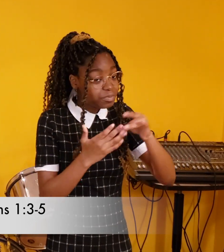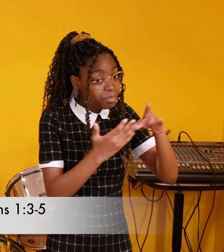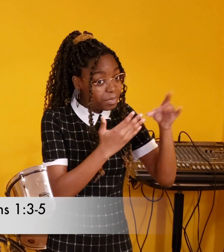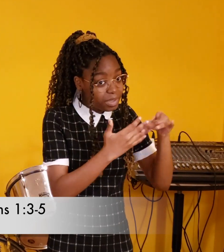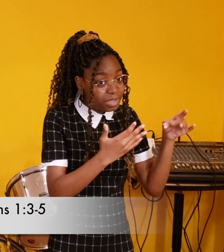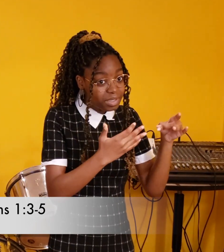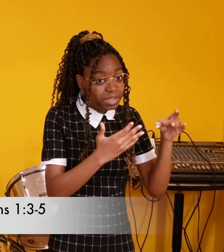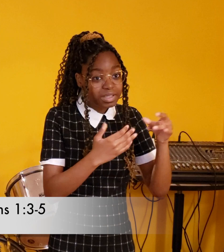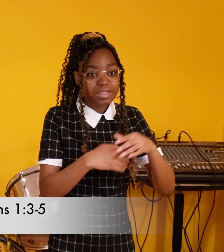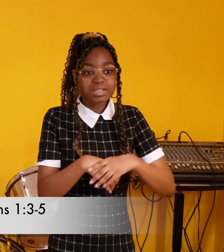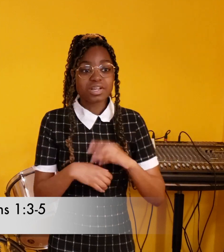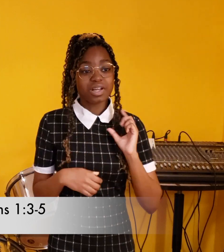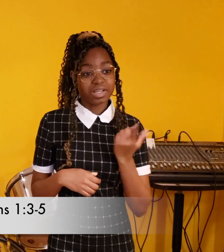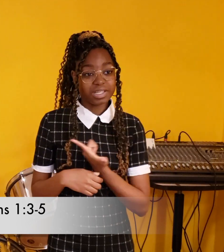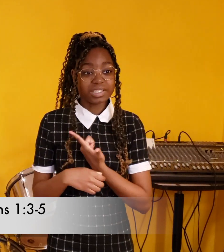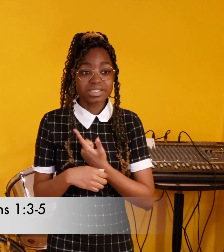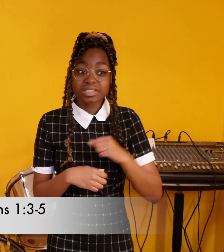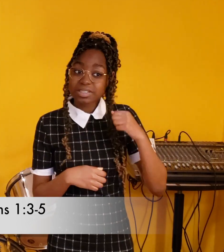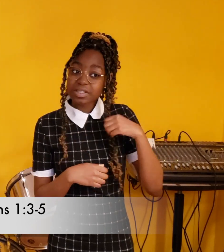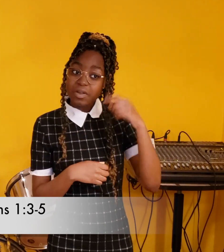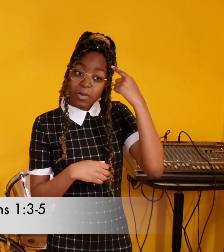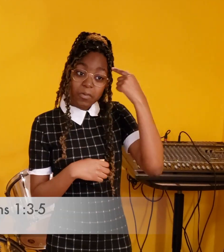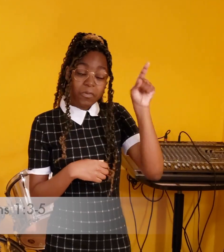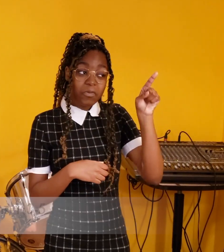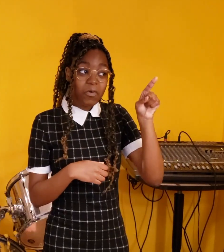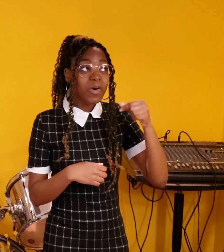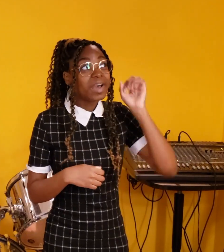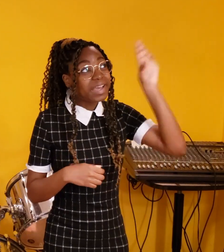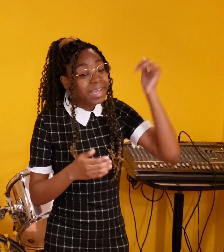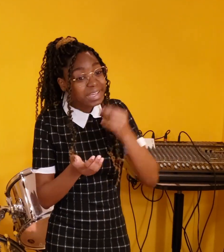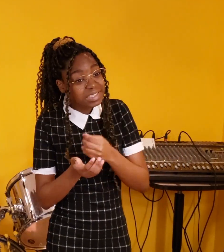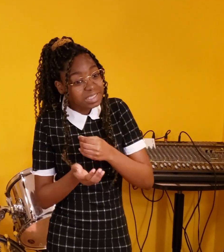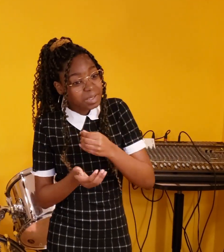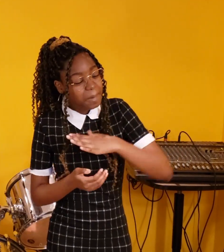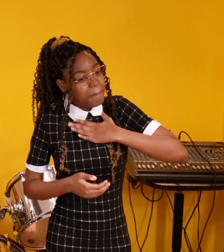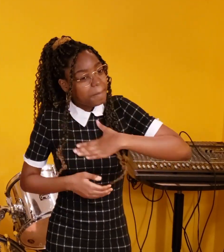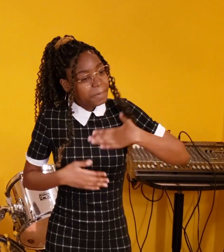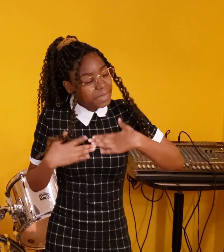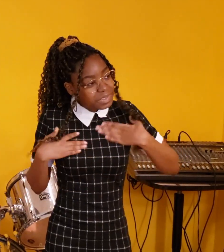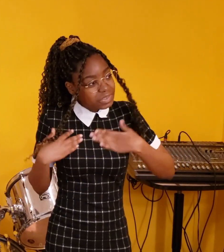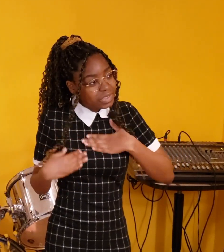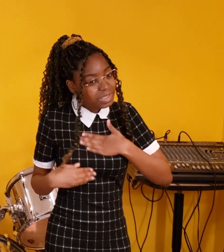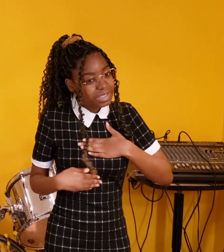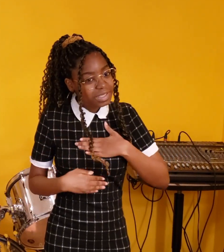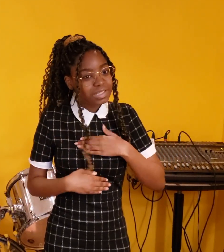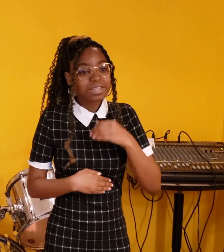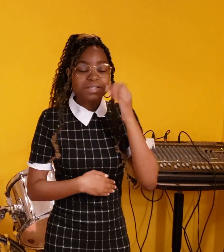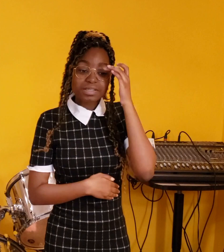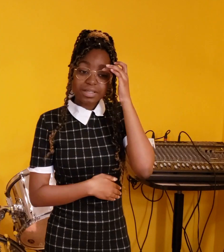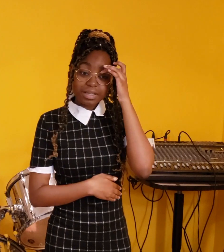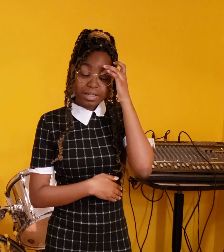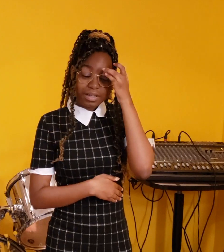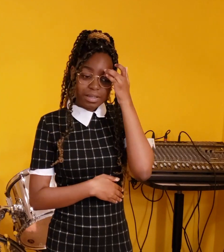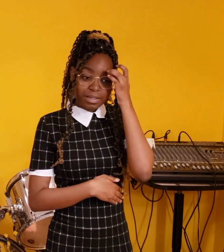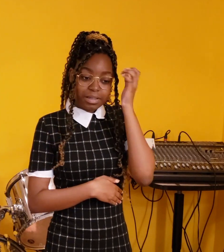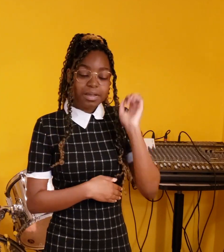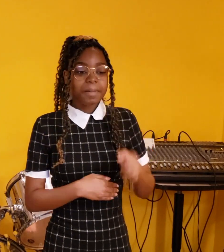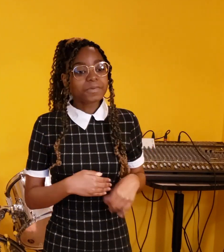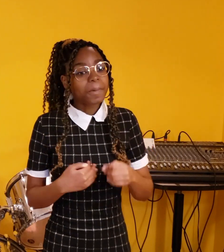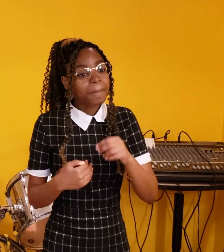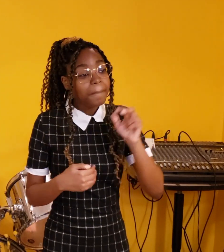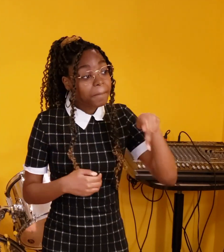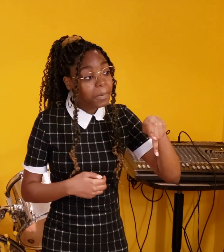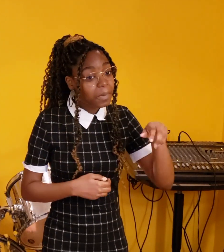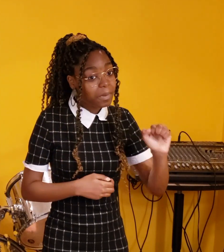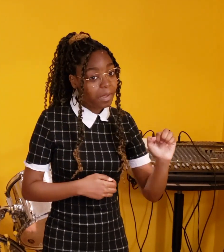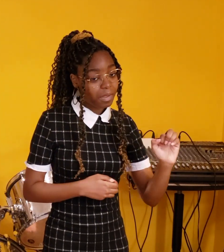Christ, according to what? The good pleasure of His will. So look at it. So now Paul is revealing to